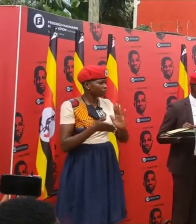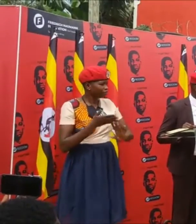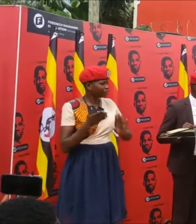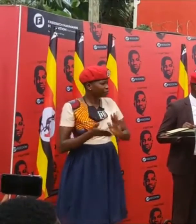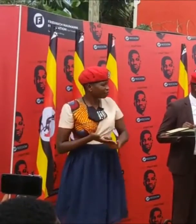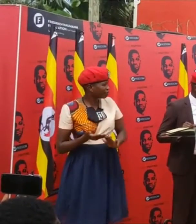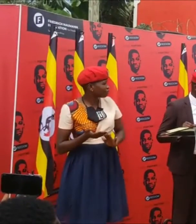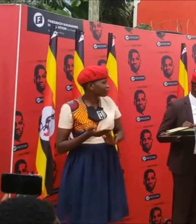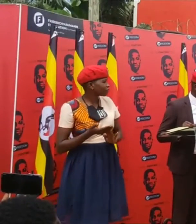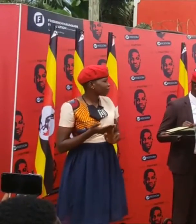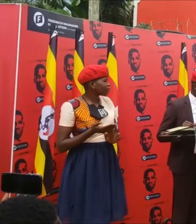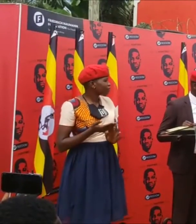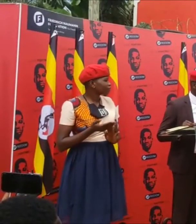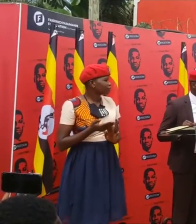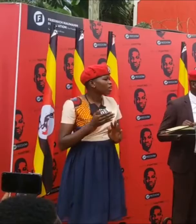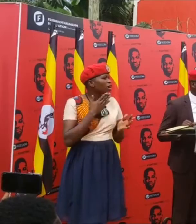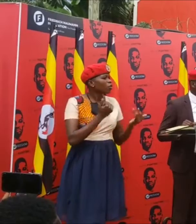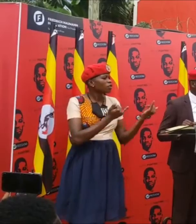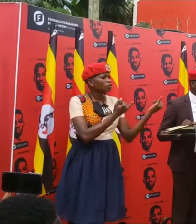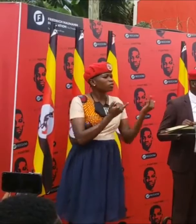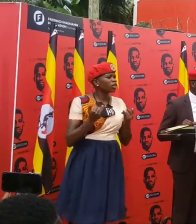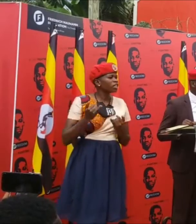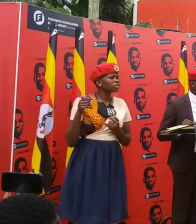Jonah, genda okateeke mu lwedi.